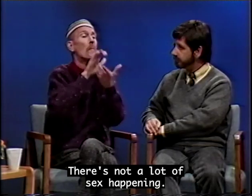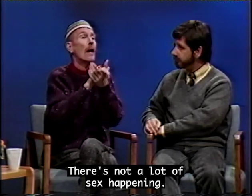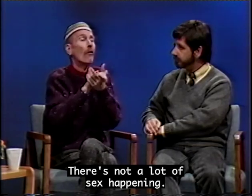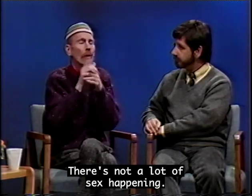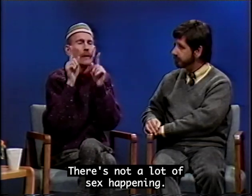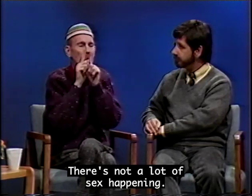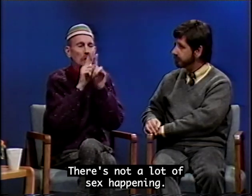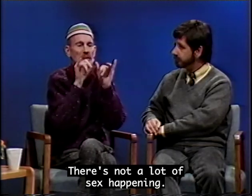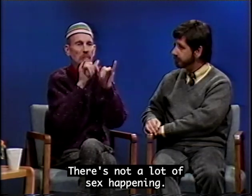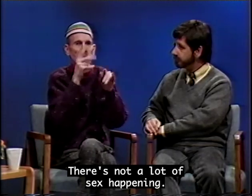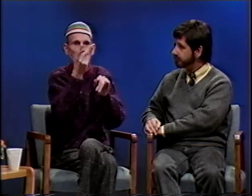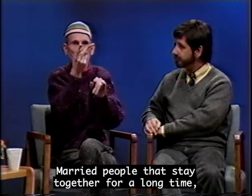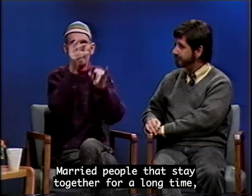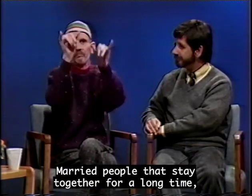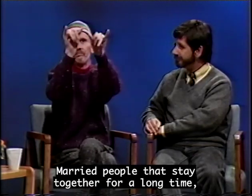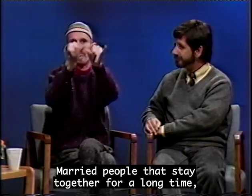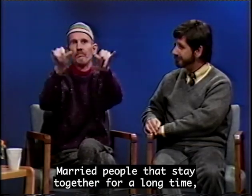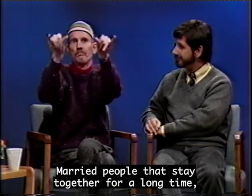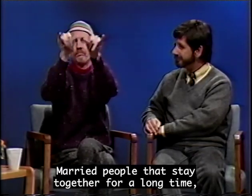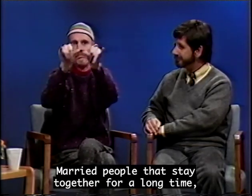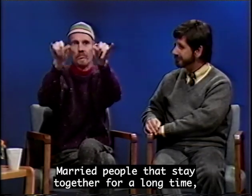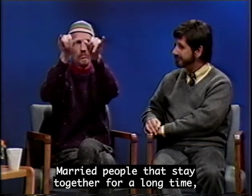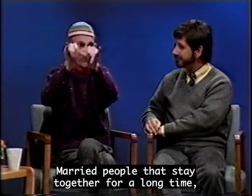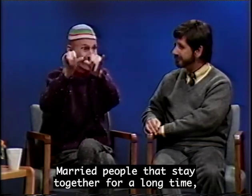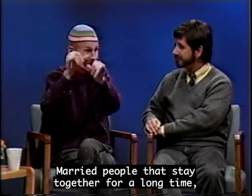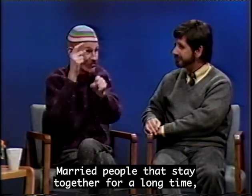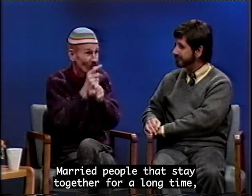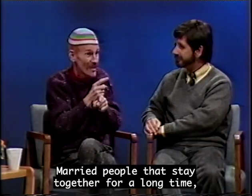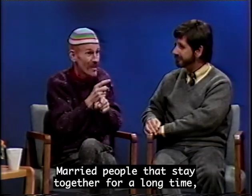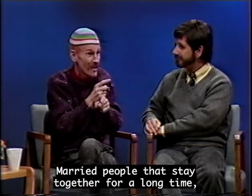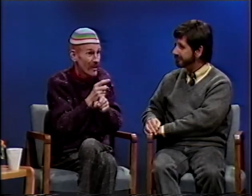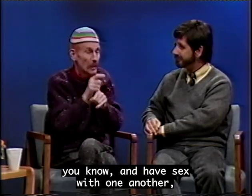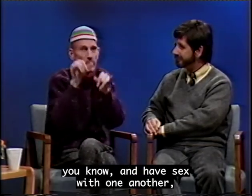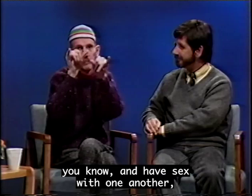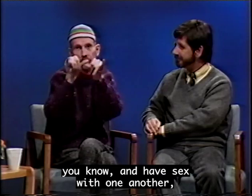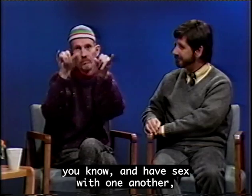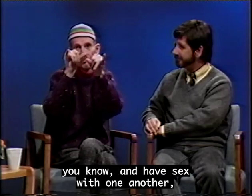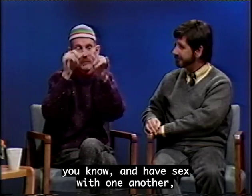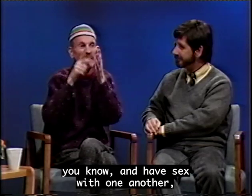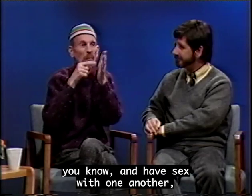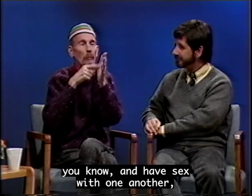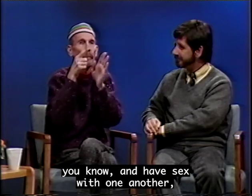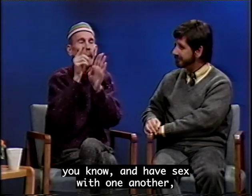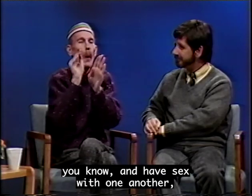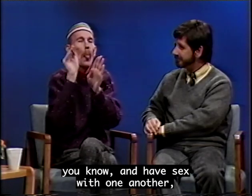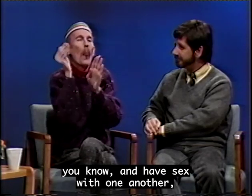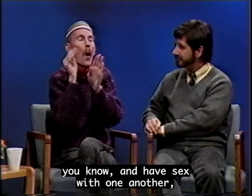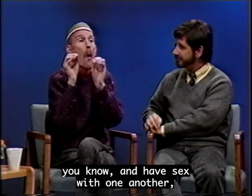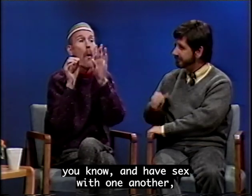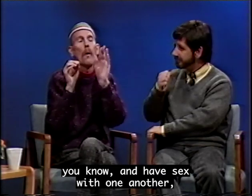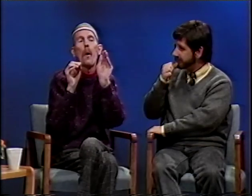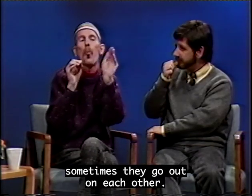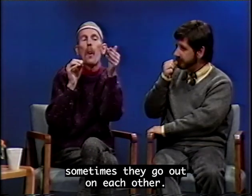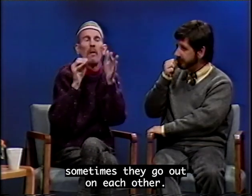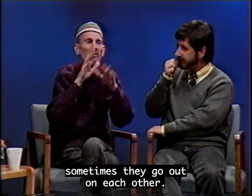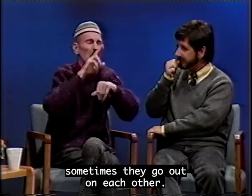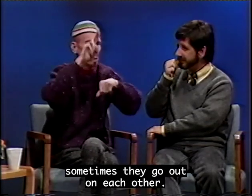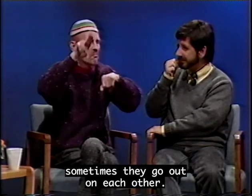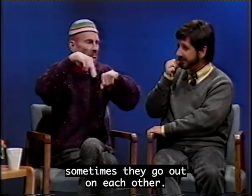happening. Married people that stay together for a long time, you know, and have sex with one another, sometimes they go out